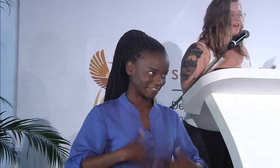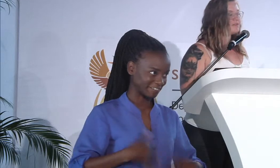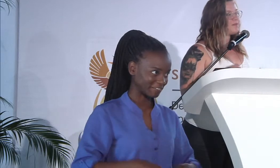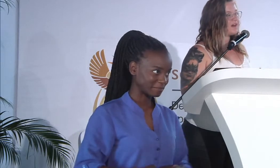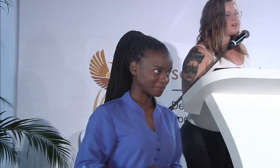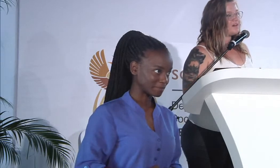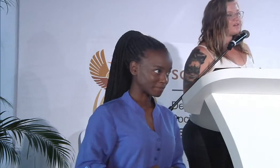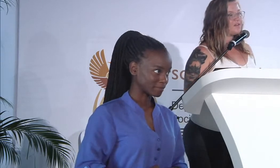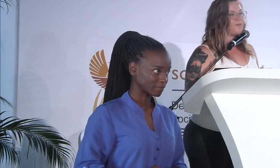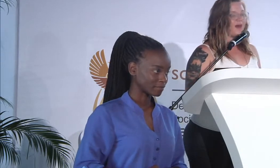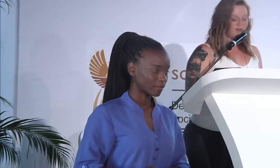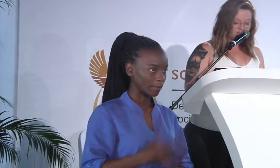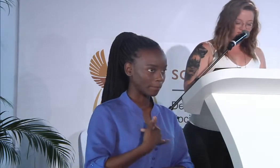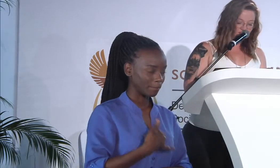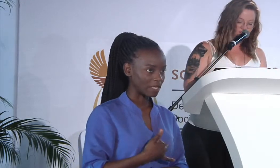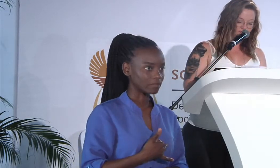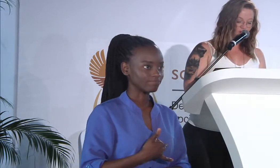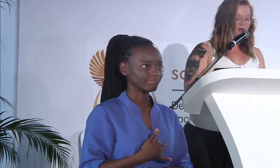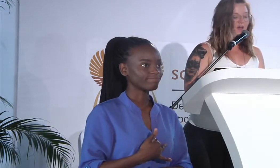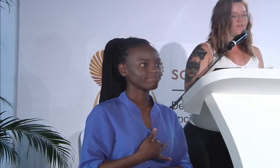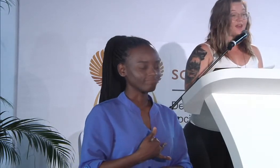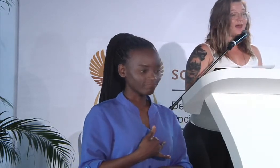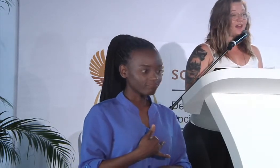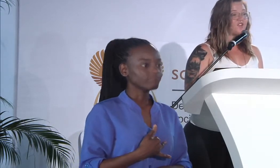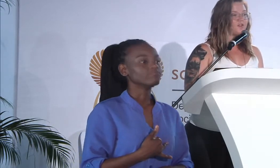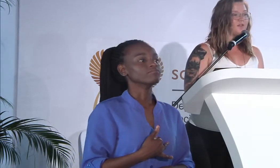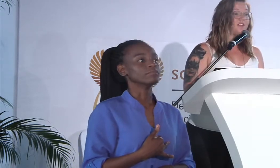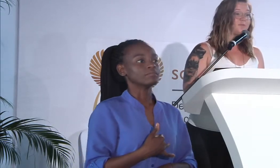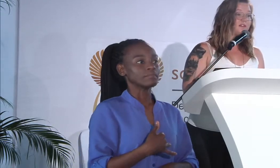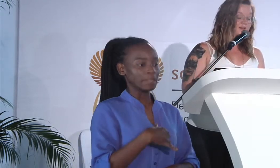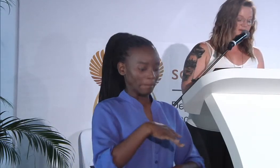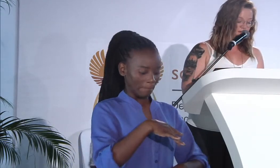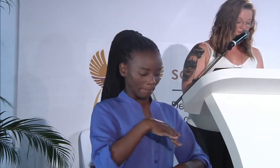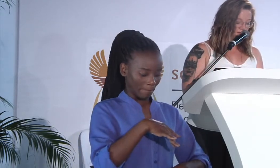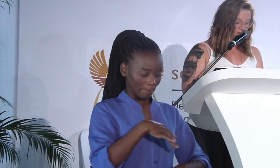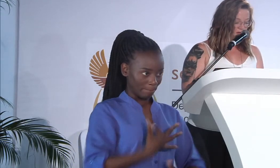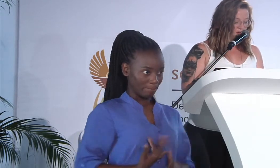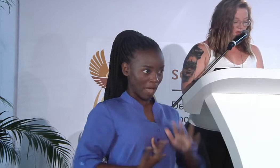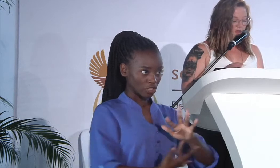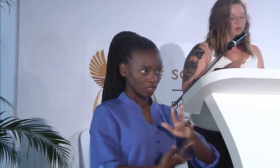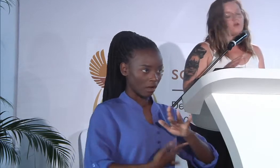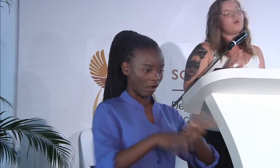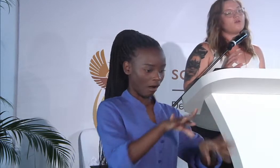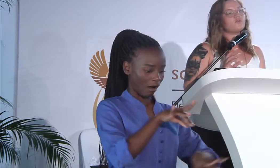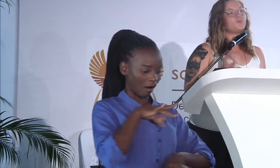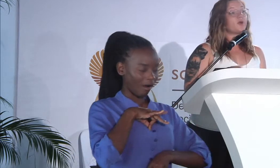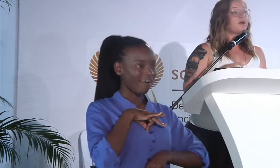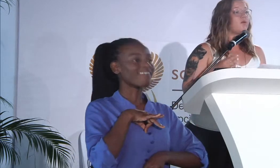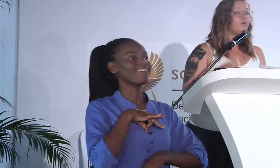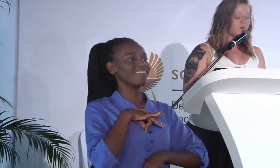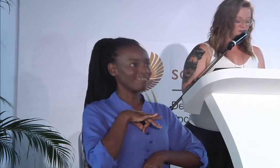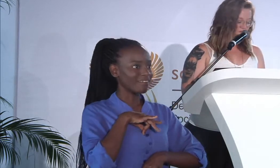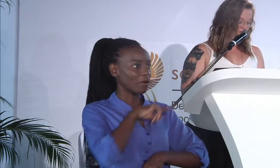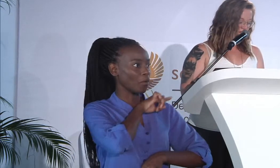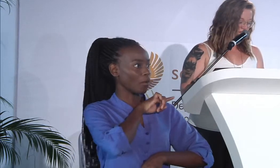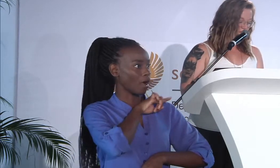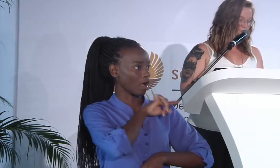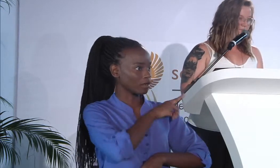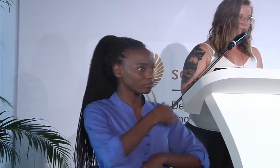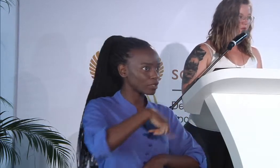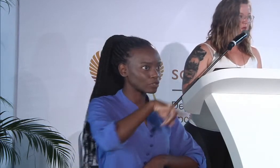I admire the passion, drive, and action that has been taken to bring all of this